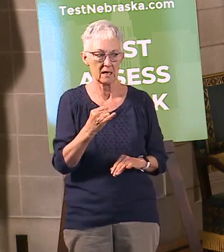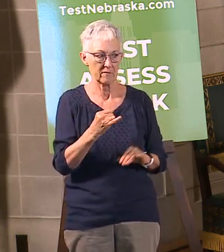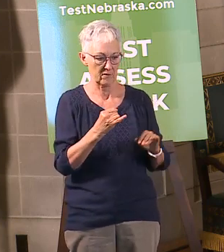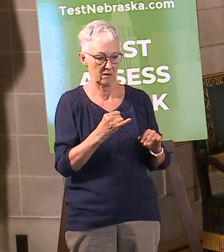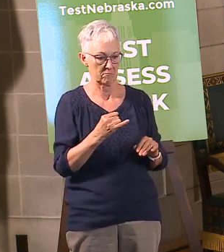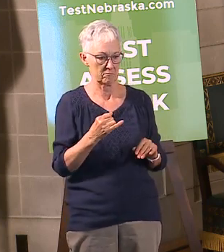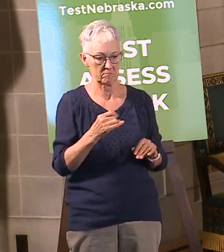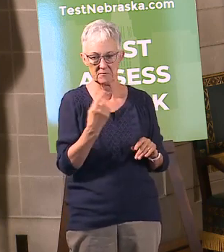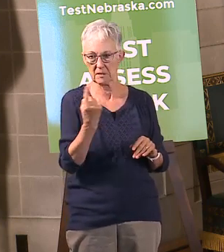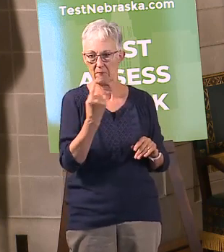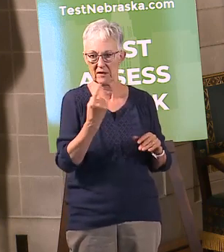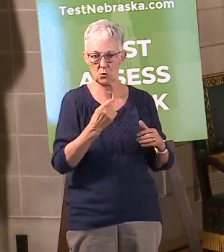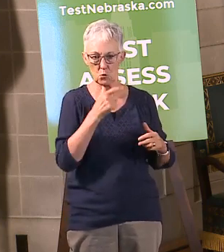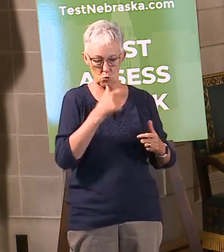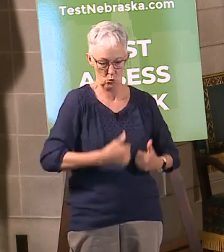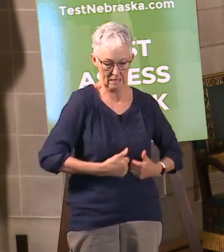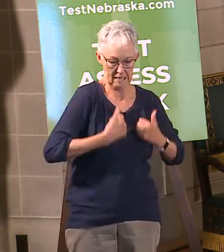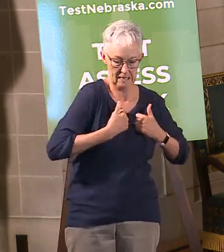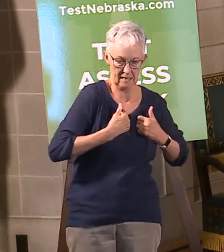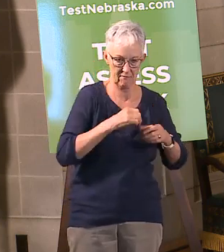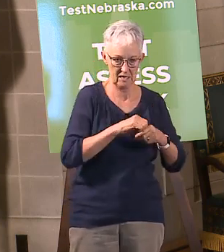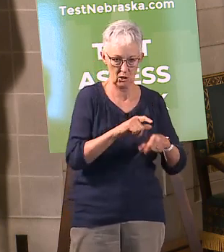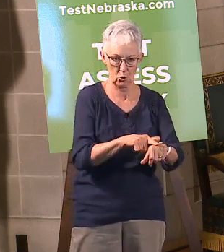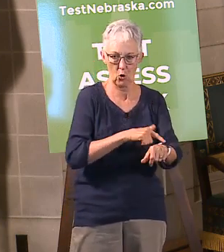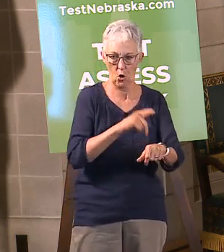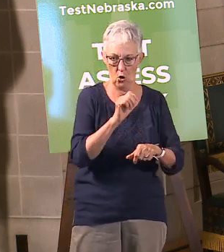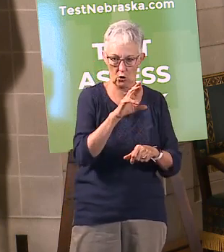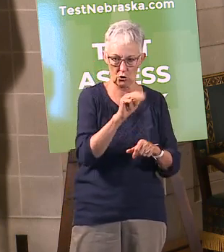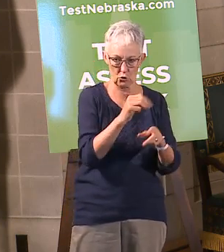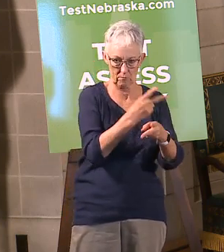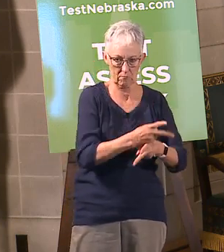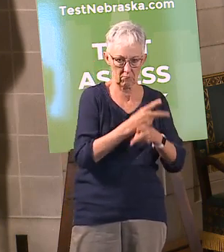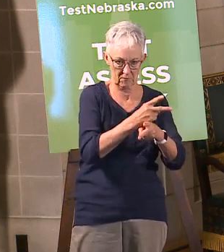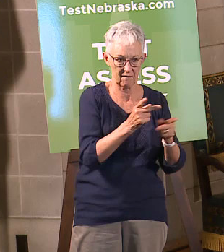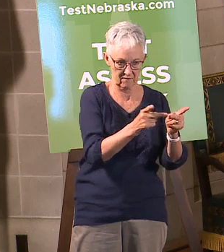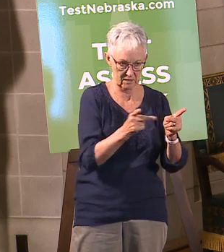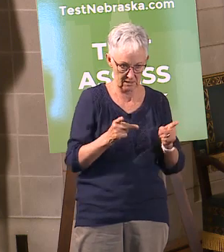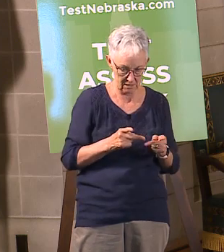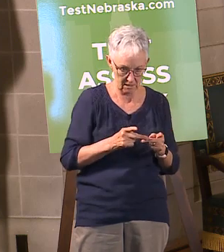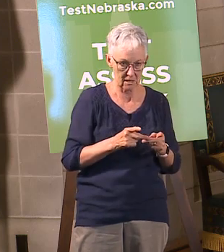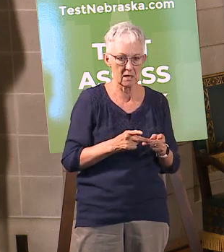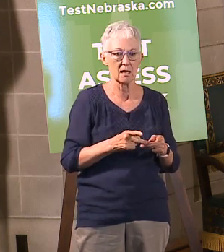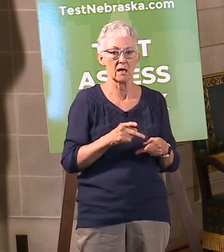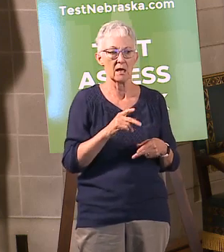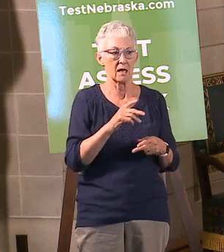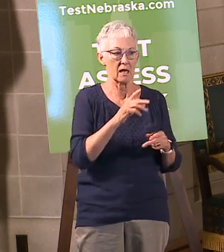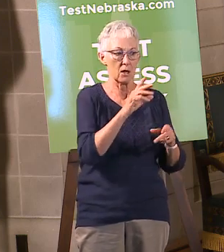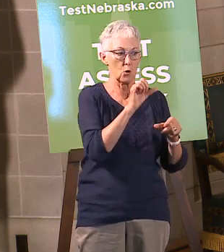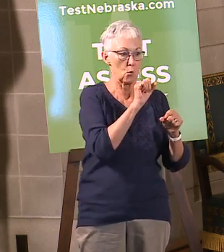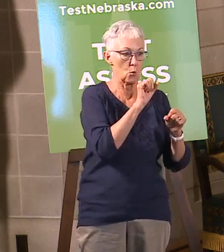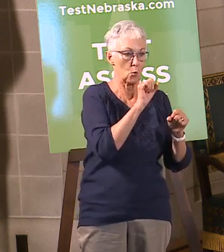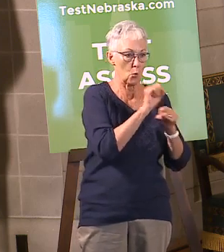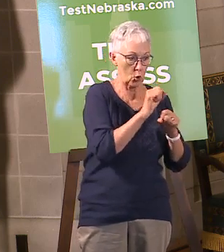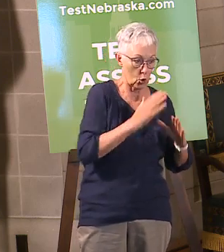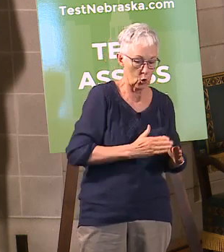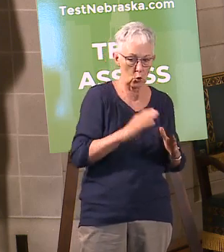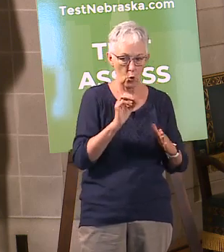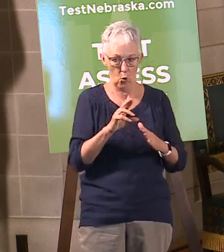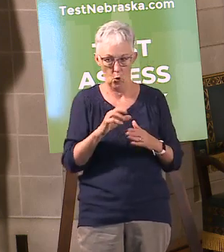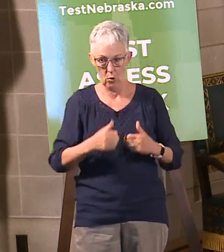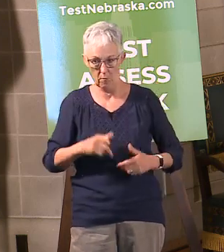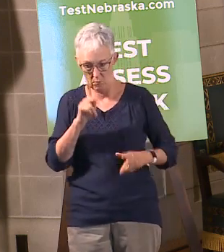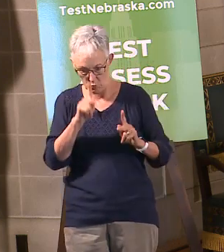staff member is reported in a long-term care facility, the local health department investigates to identify